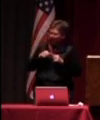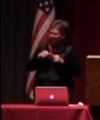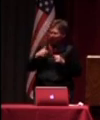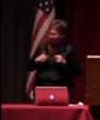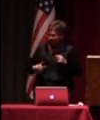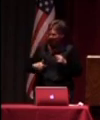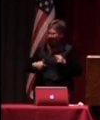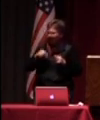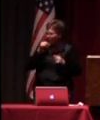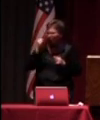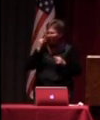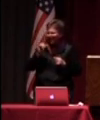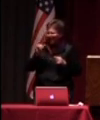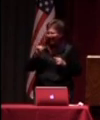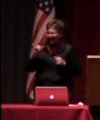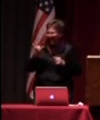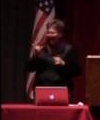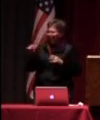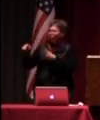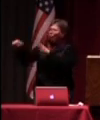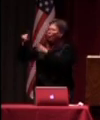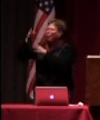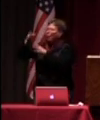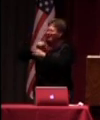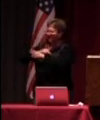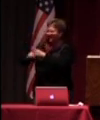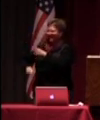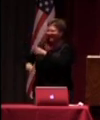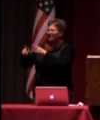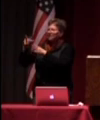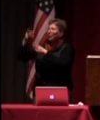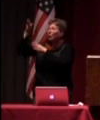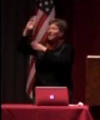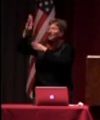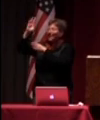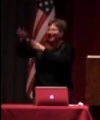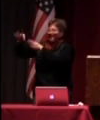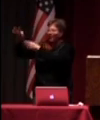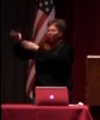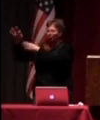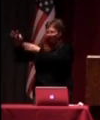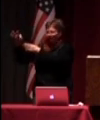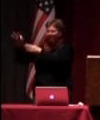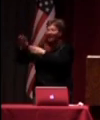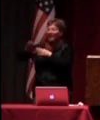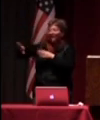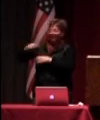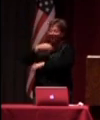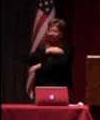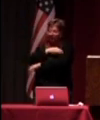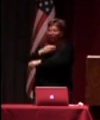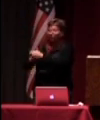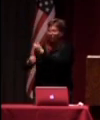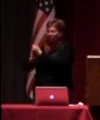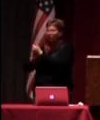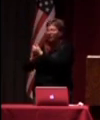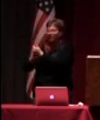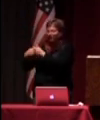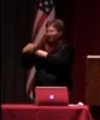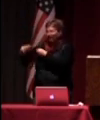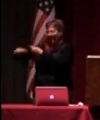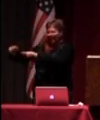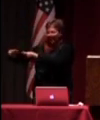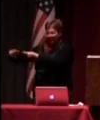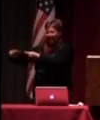that I am not like those divinely anointed kings who regard their states as an inheritance. Their power is supported by long-standing